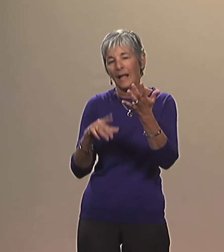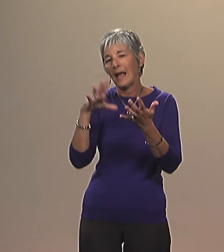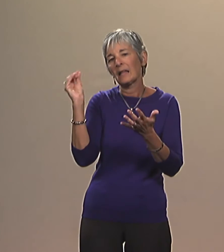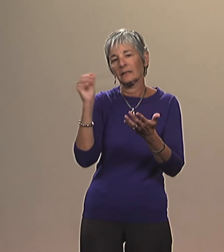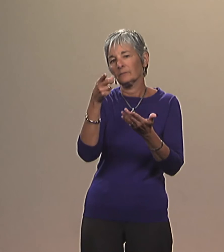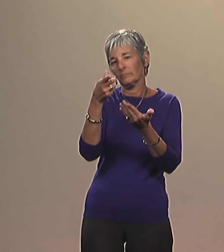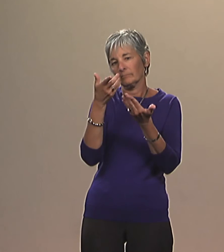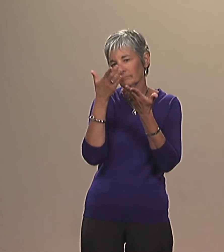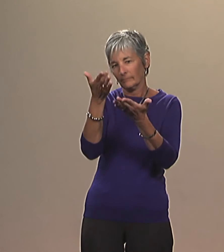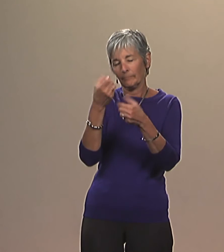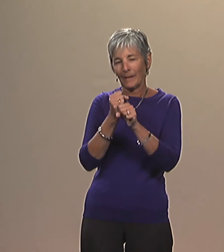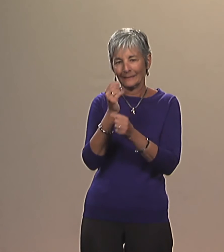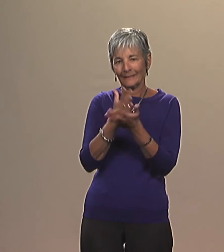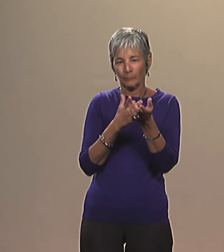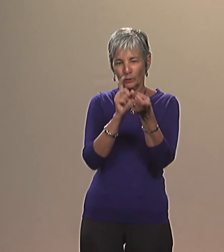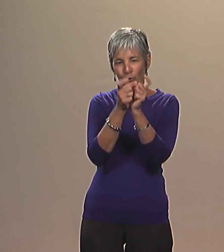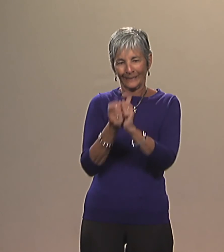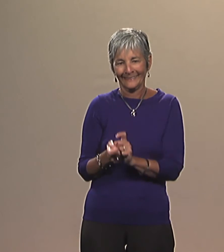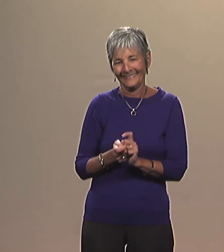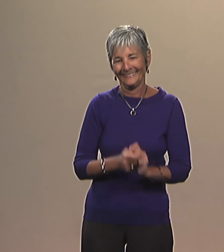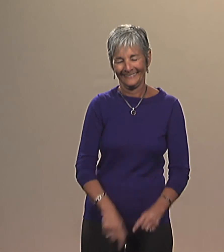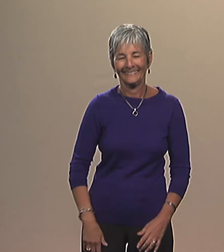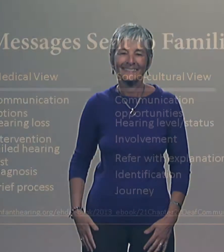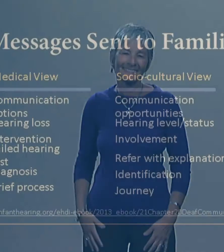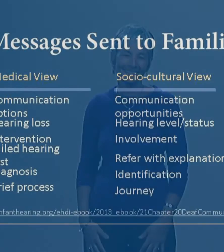And I also suggest you make some changes.